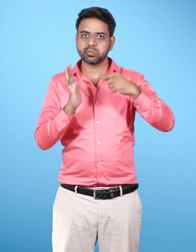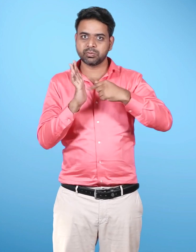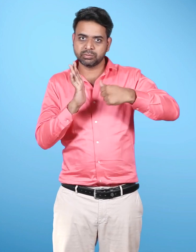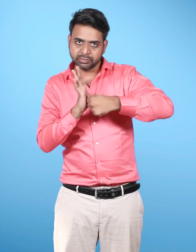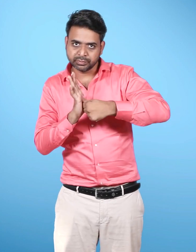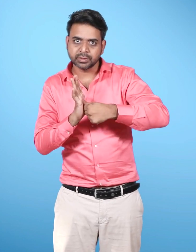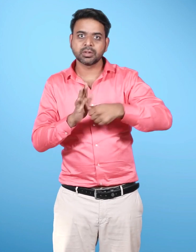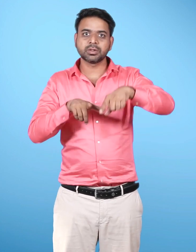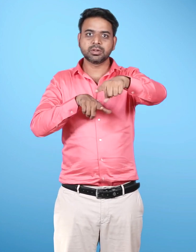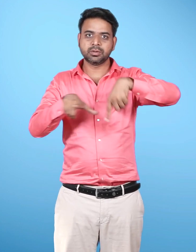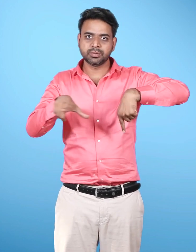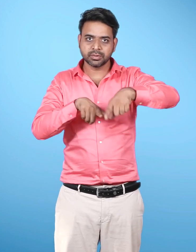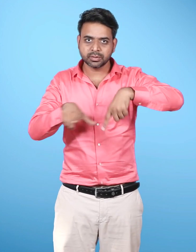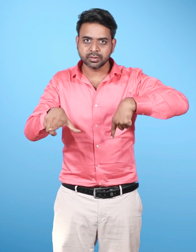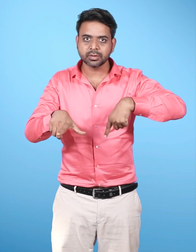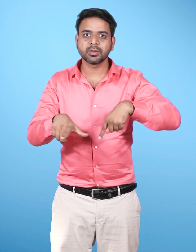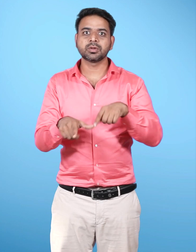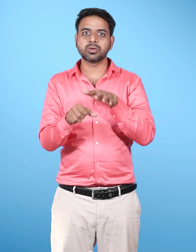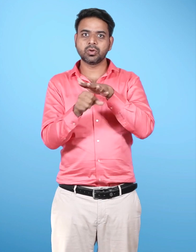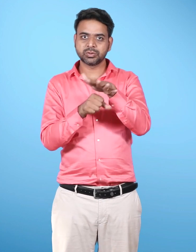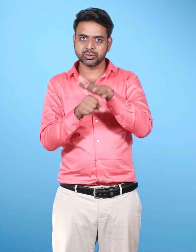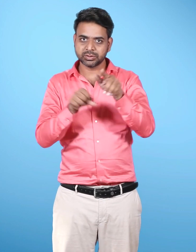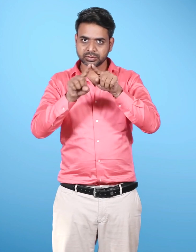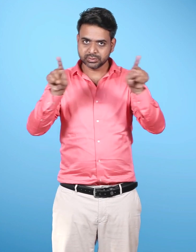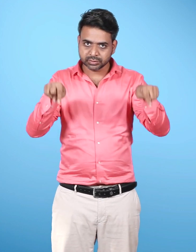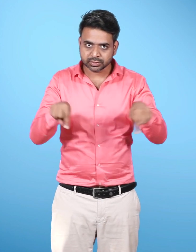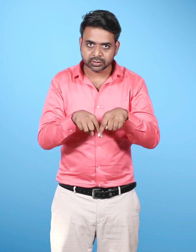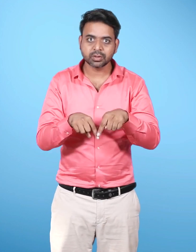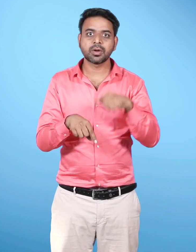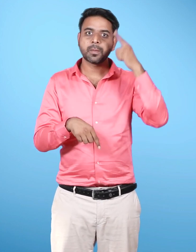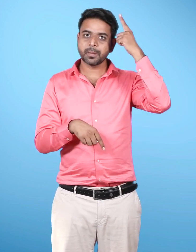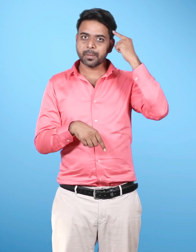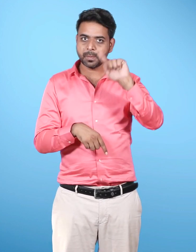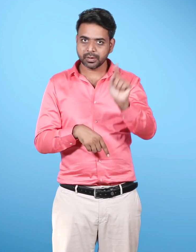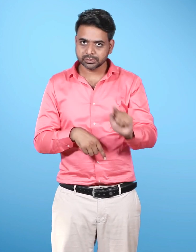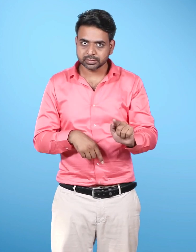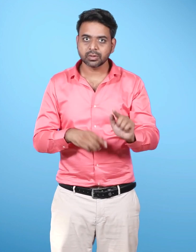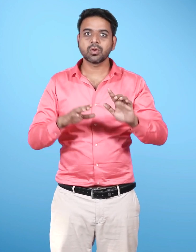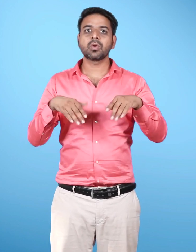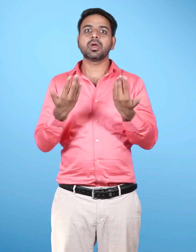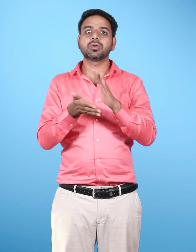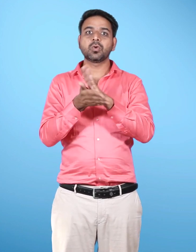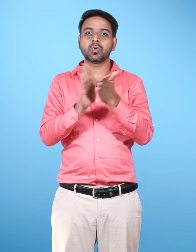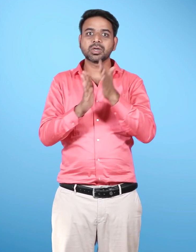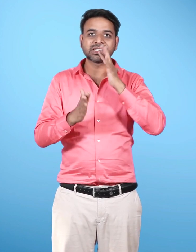pins, plastic scale, wooden block, pencil lead, aluminium